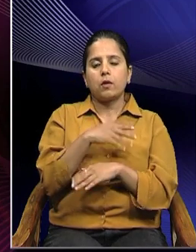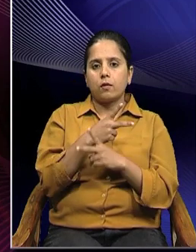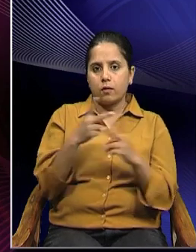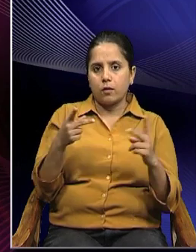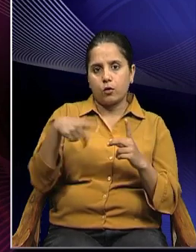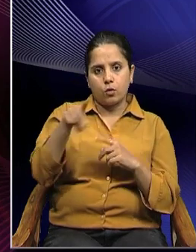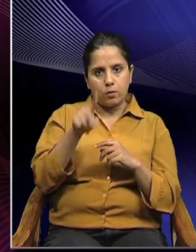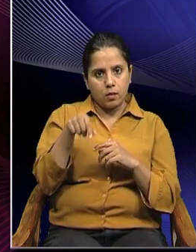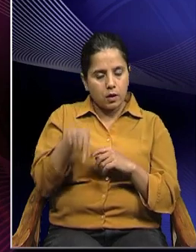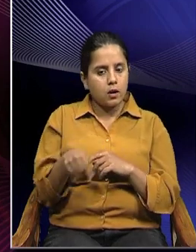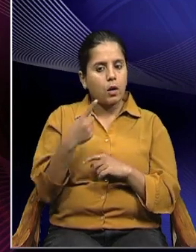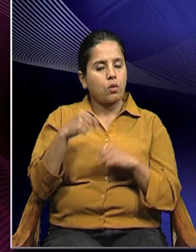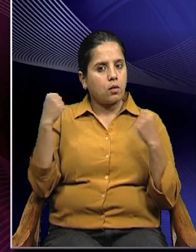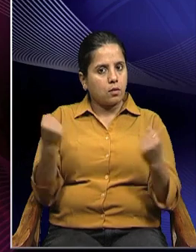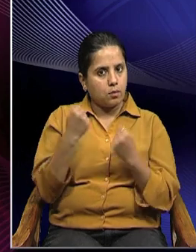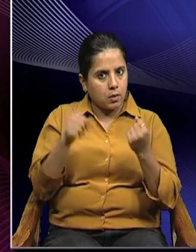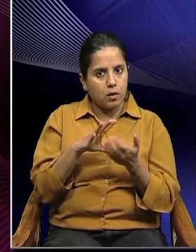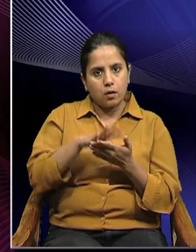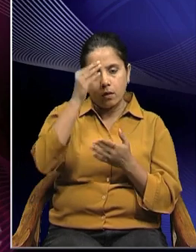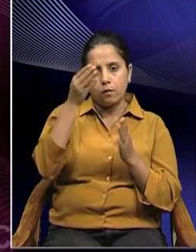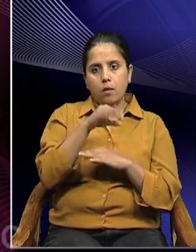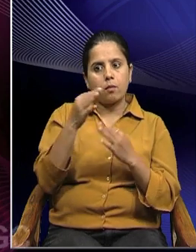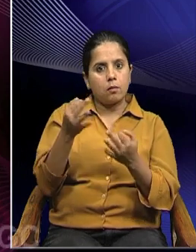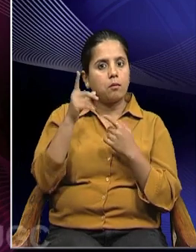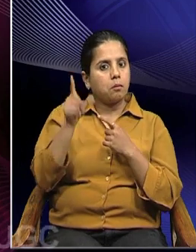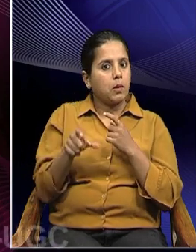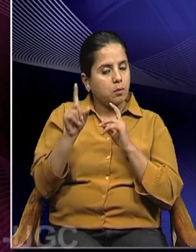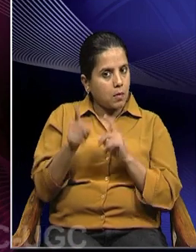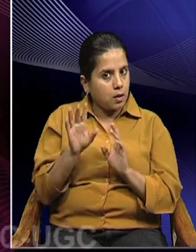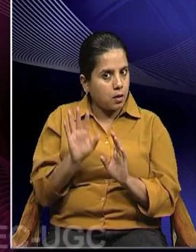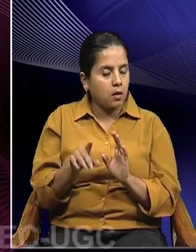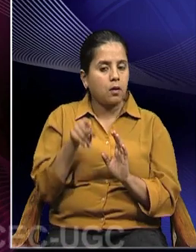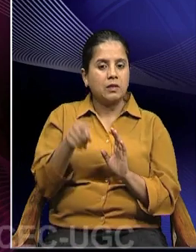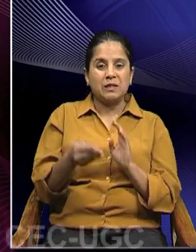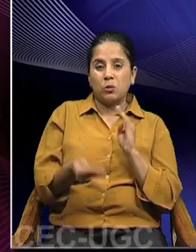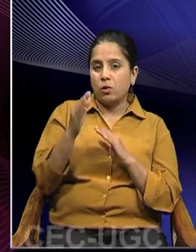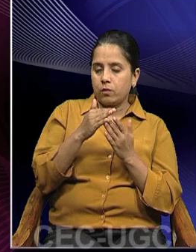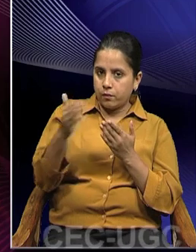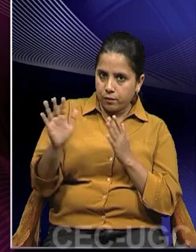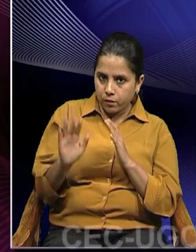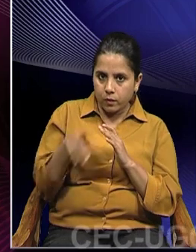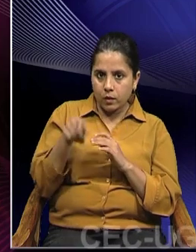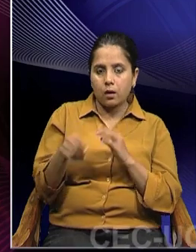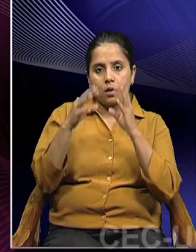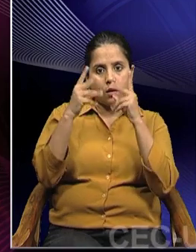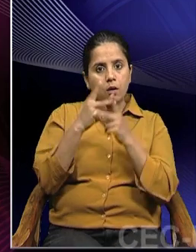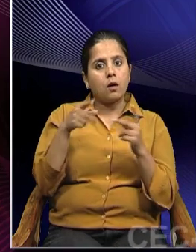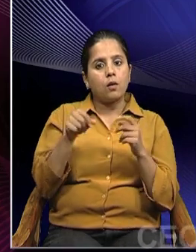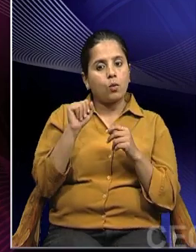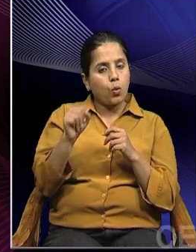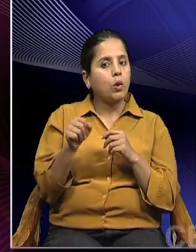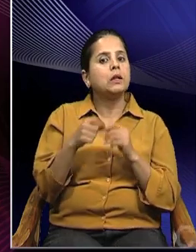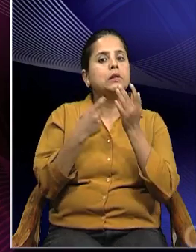you have to put right efforts, you have to learn from the excellent ones, to avoid the extremes, evaluate according to the results.